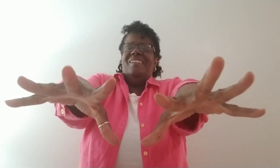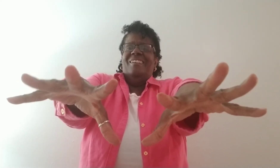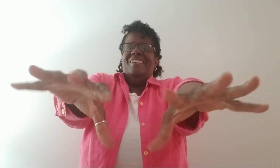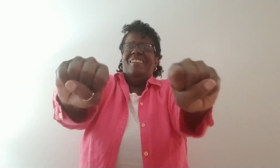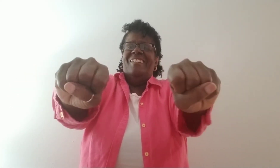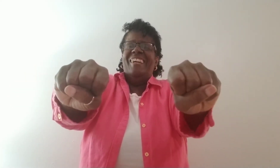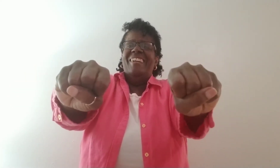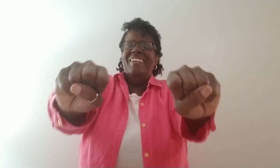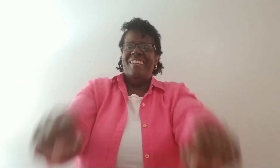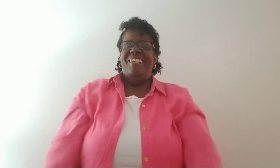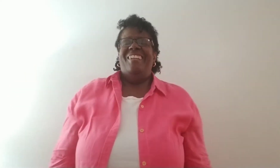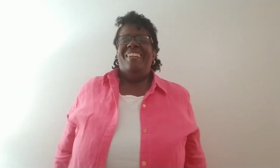Okay,